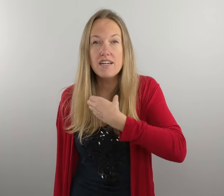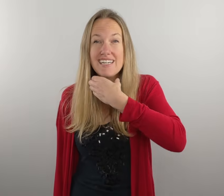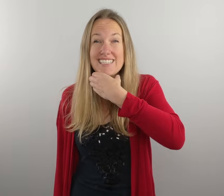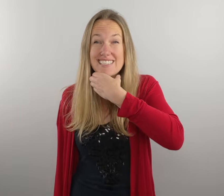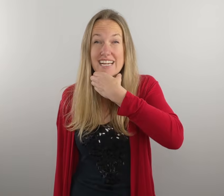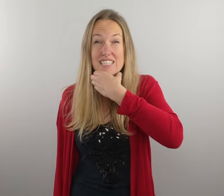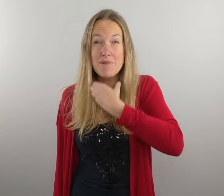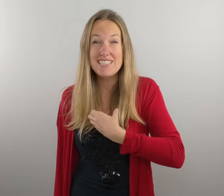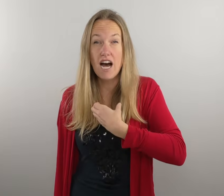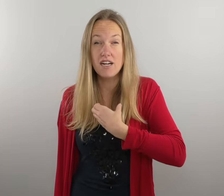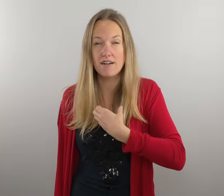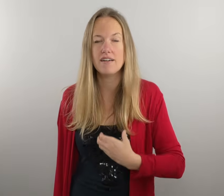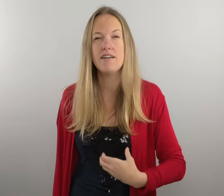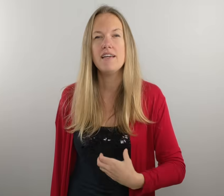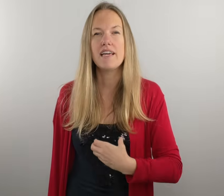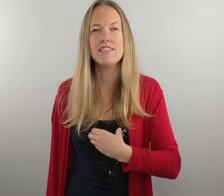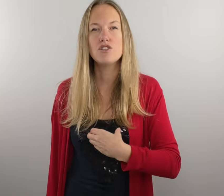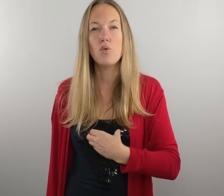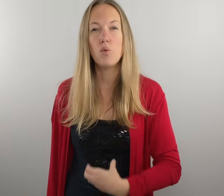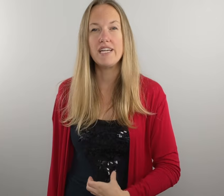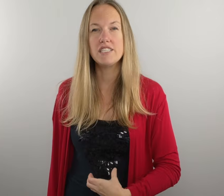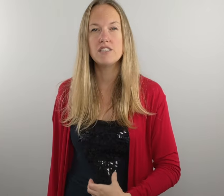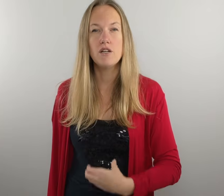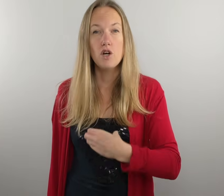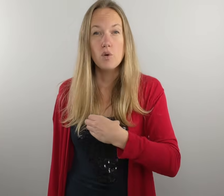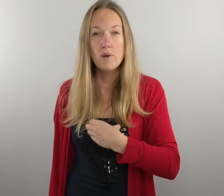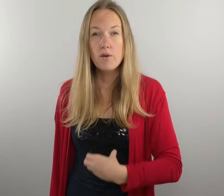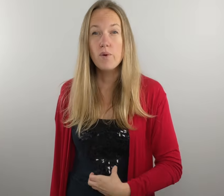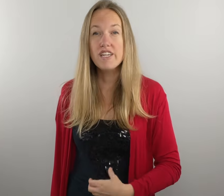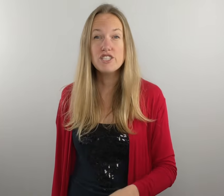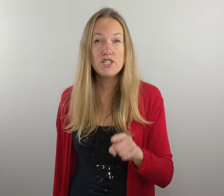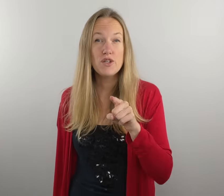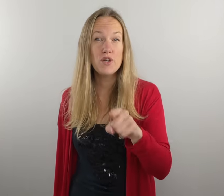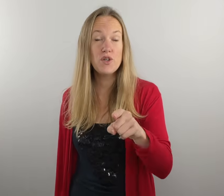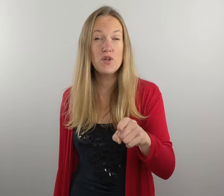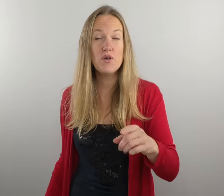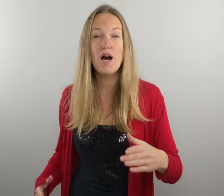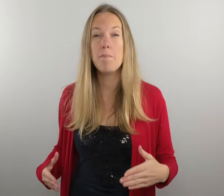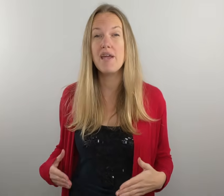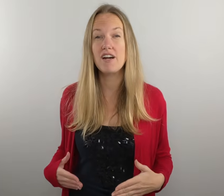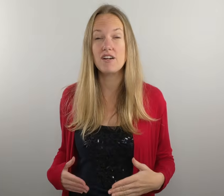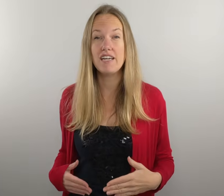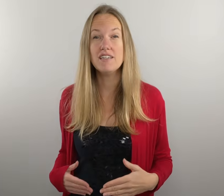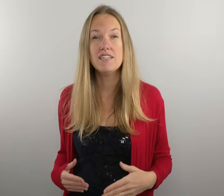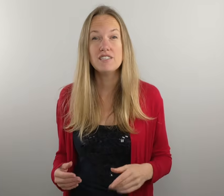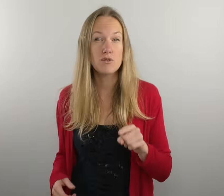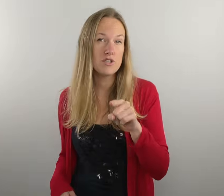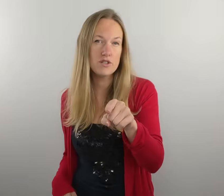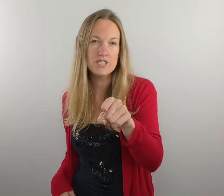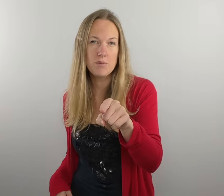because this actually means hunger, okay? So wish. We wish you a merry. So you're just pointing